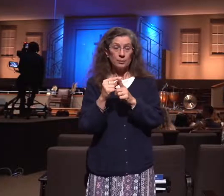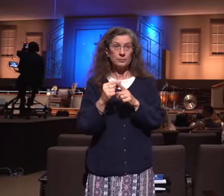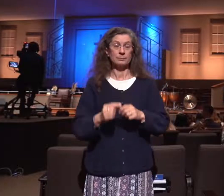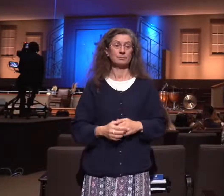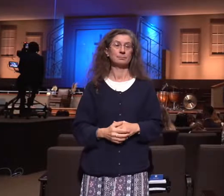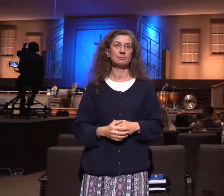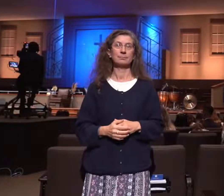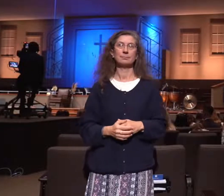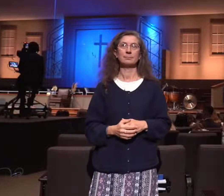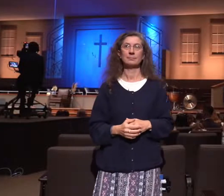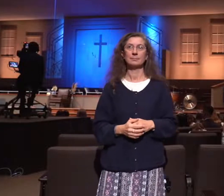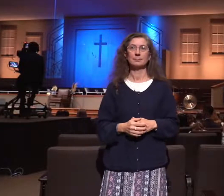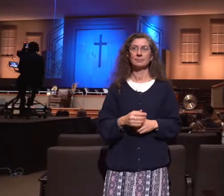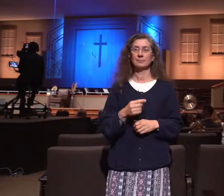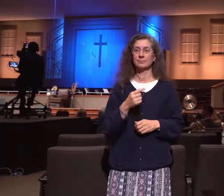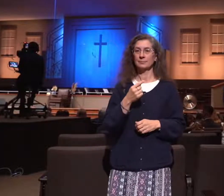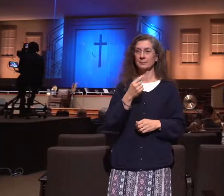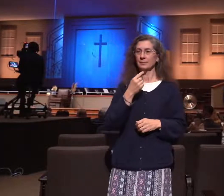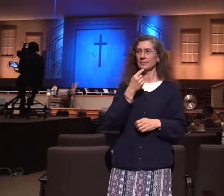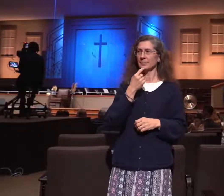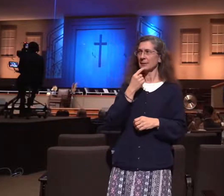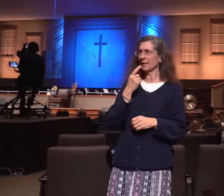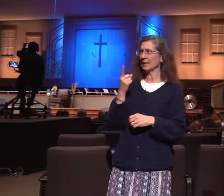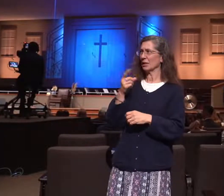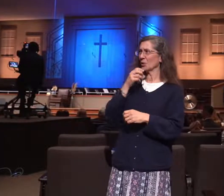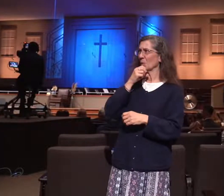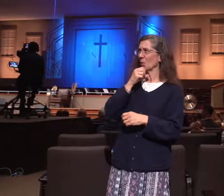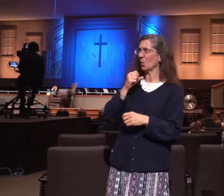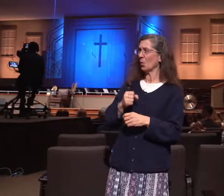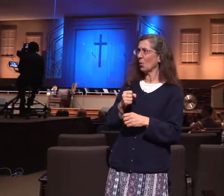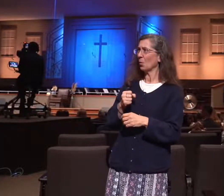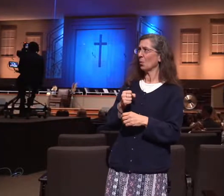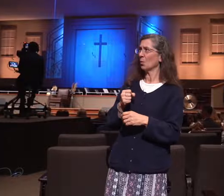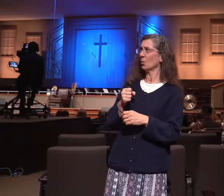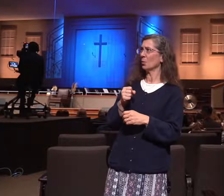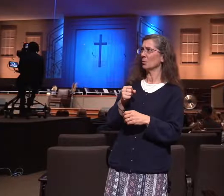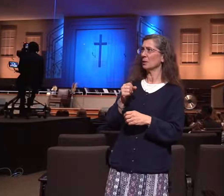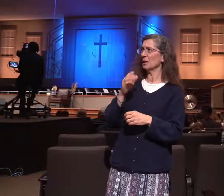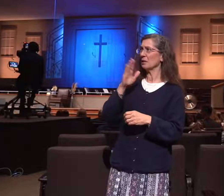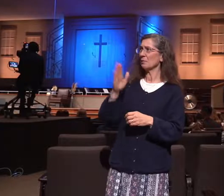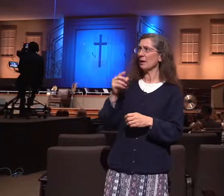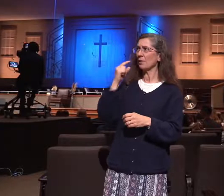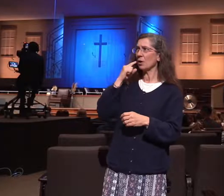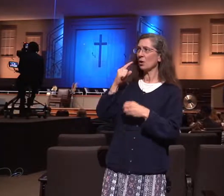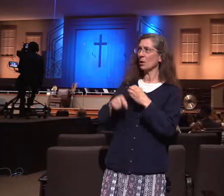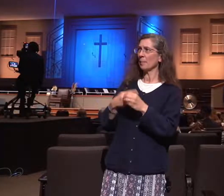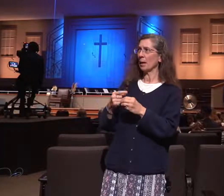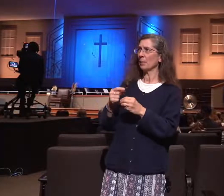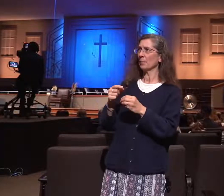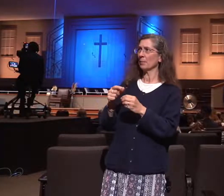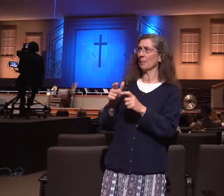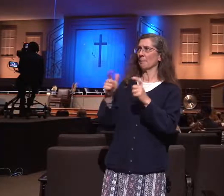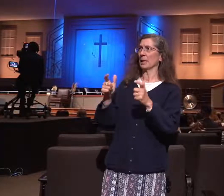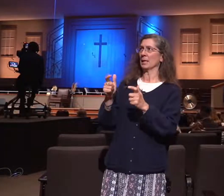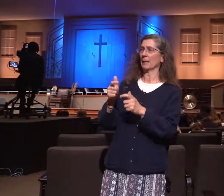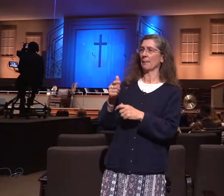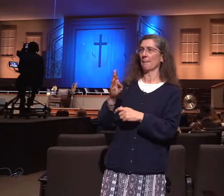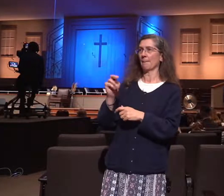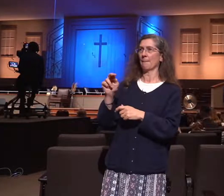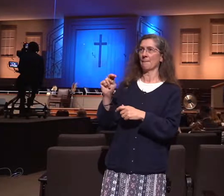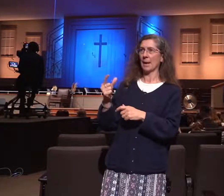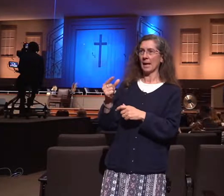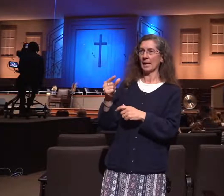well, okay, you're from Kentucky, you're old, you've never heard about the Big Bang Theory. And I have. And